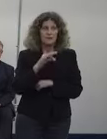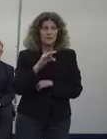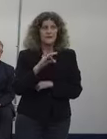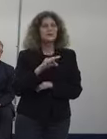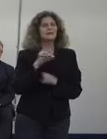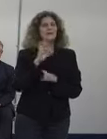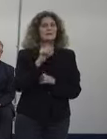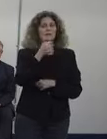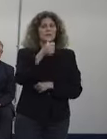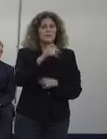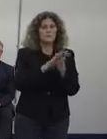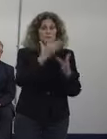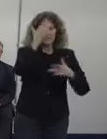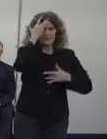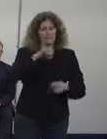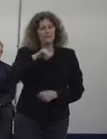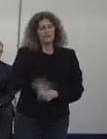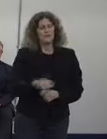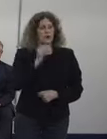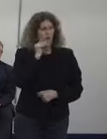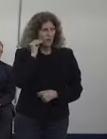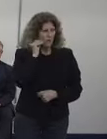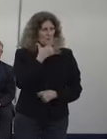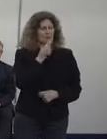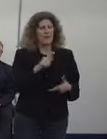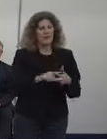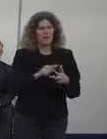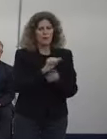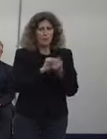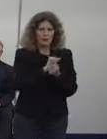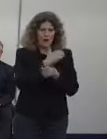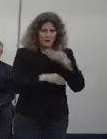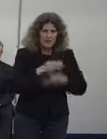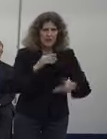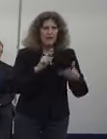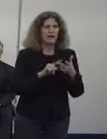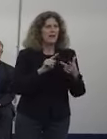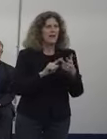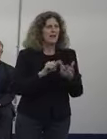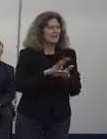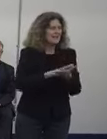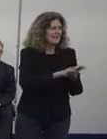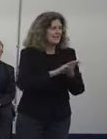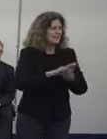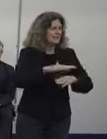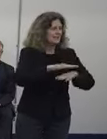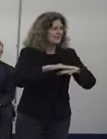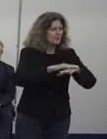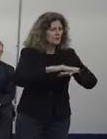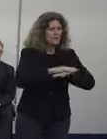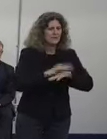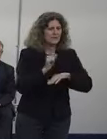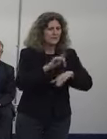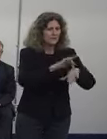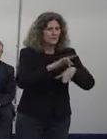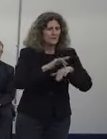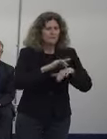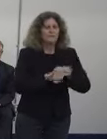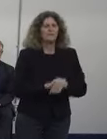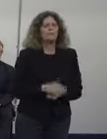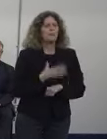sick, washing your hands, cleaning high contact surfaces, and keeping